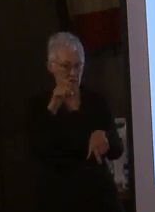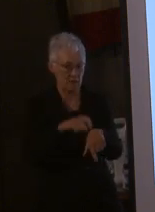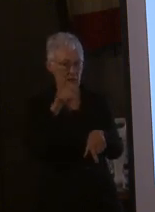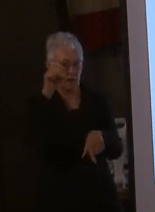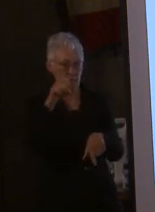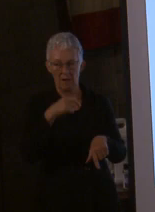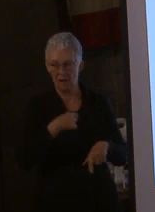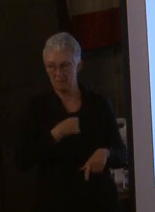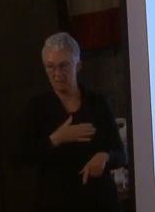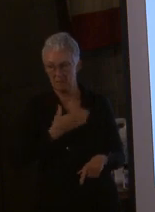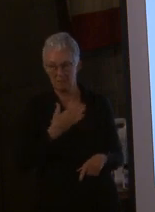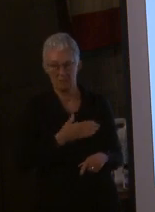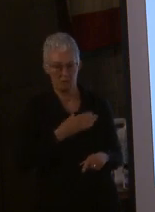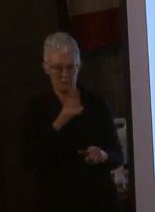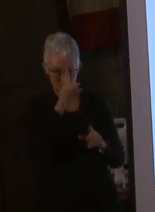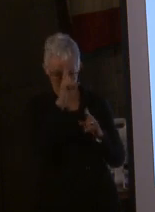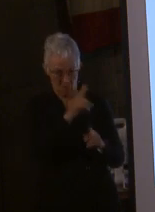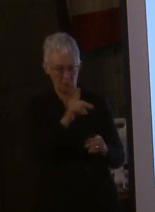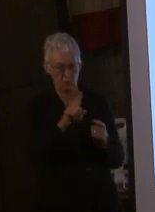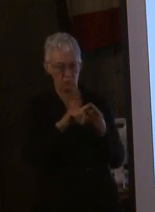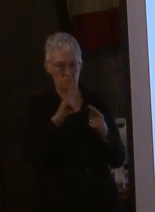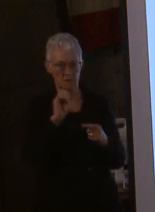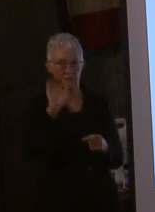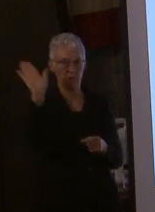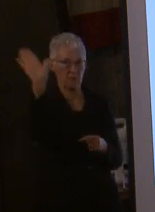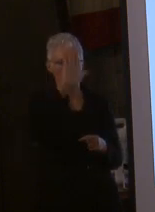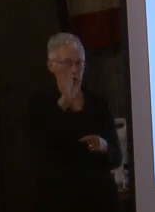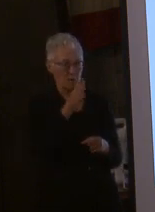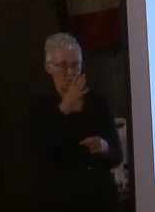leave a legacy of love and faith. Thank you.